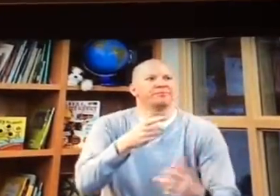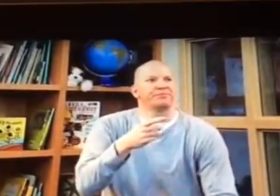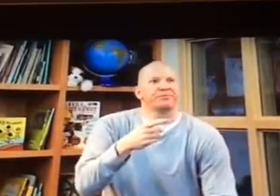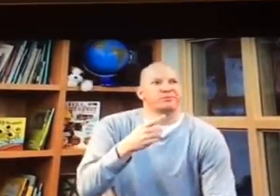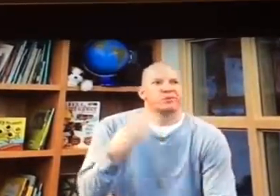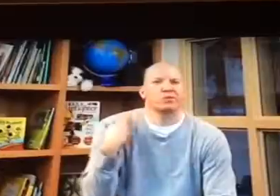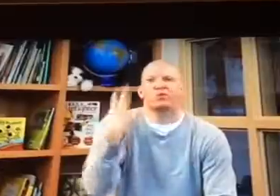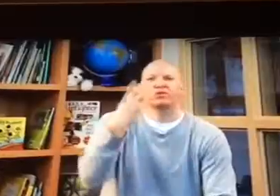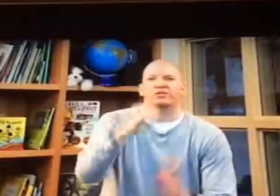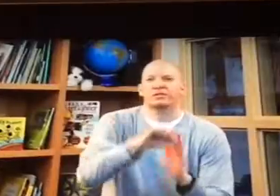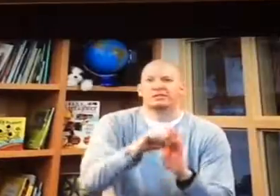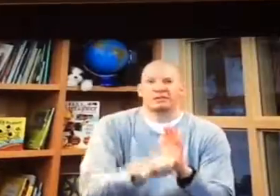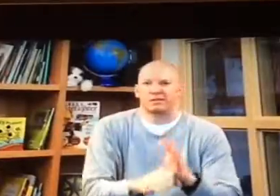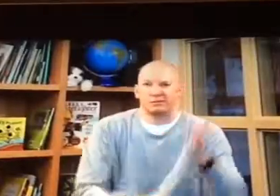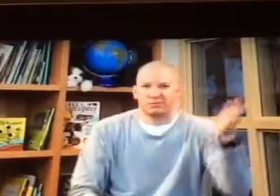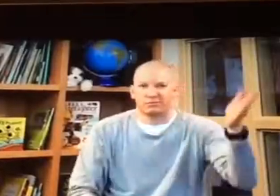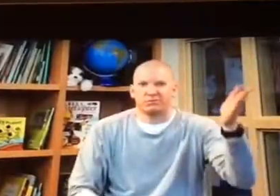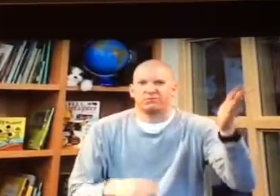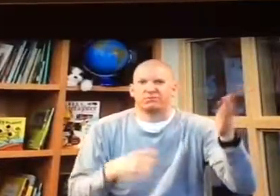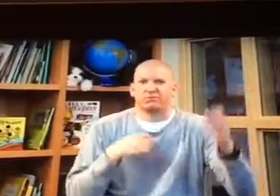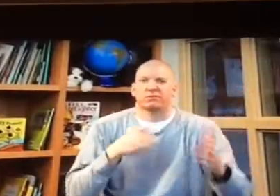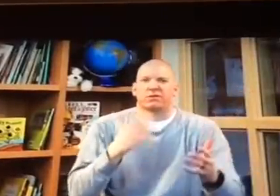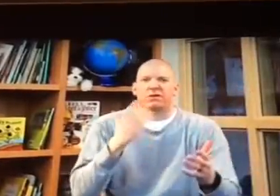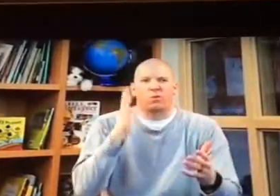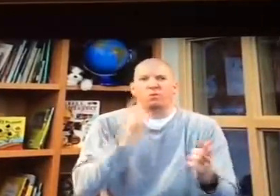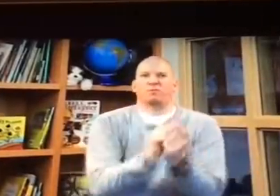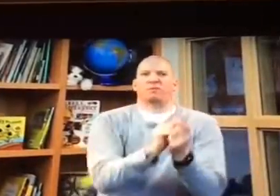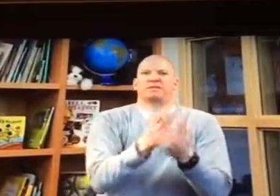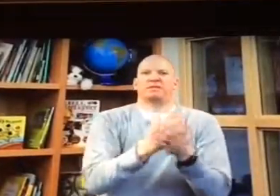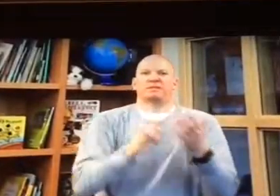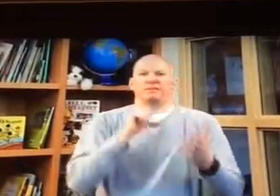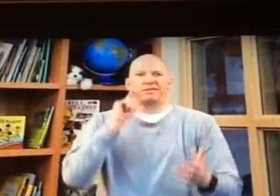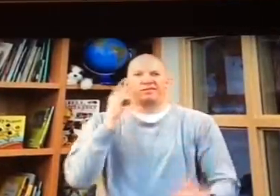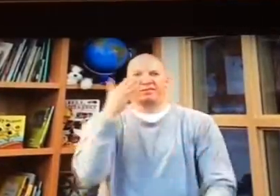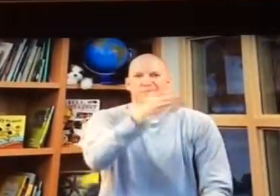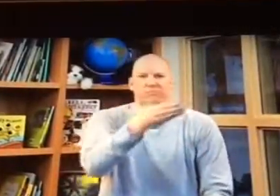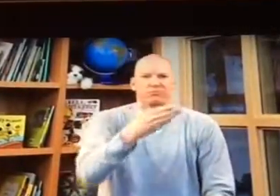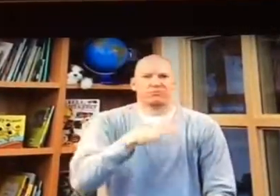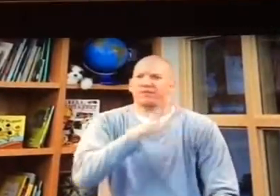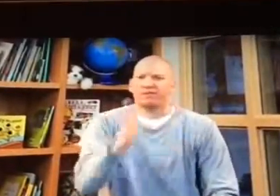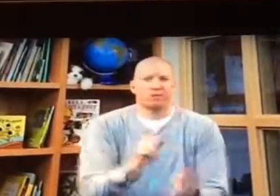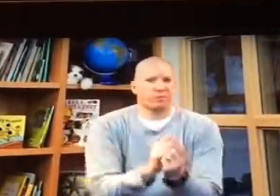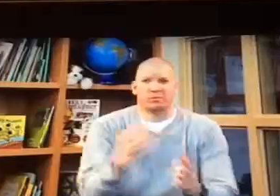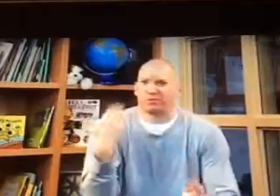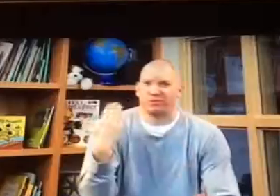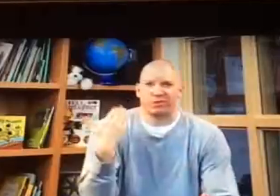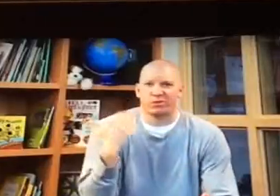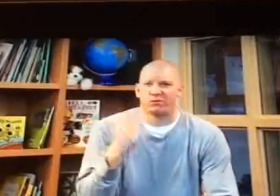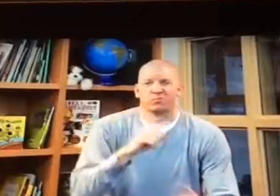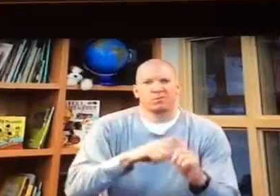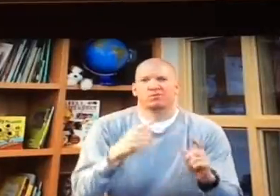could visit Washington State, for example. You meet some deaf people there that you've never met